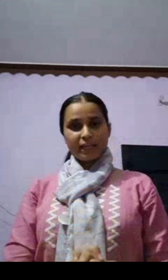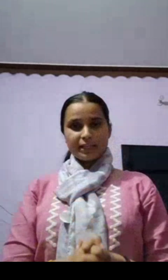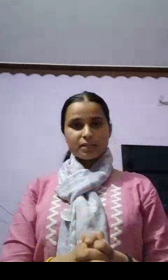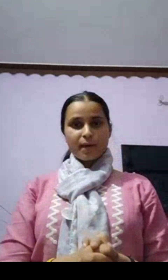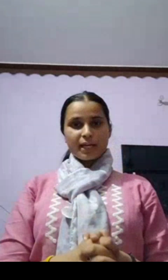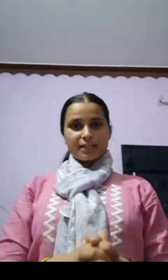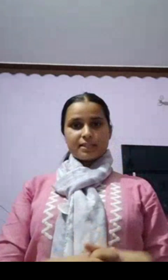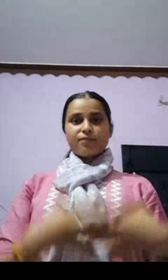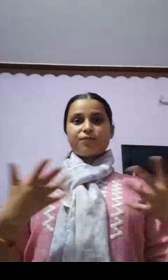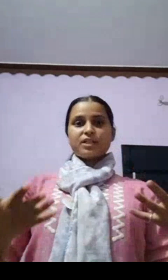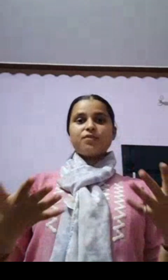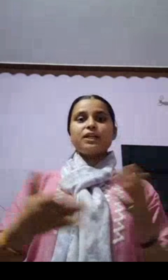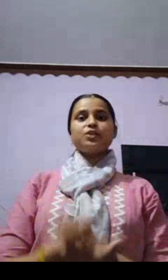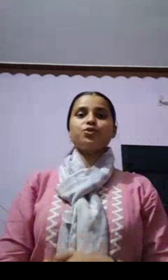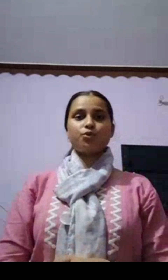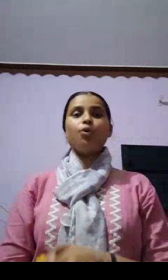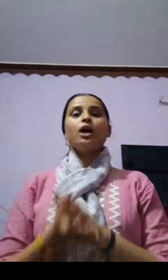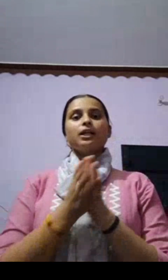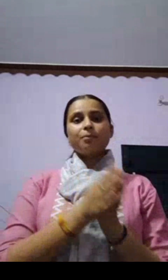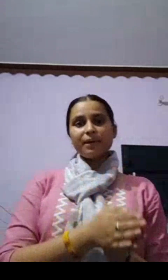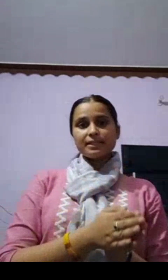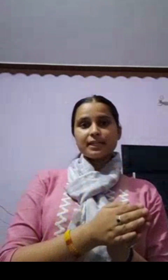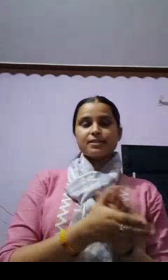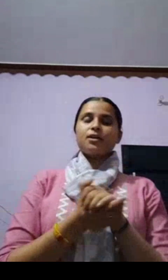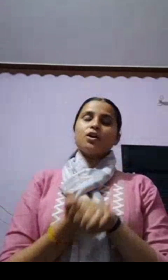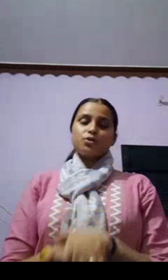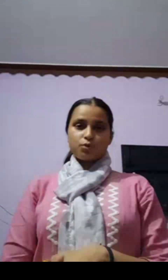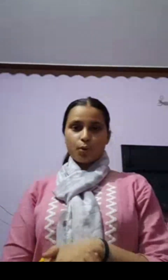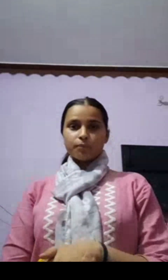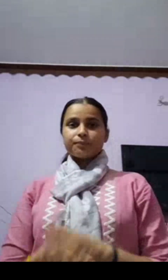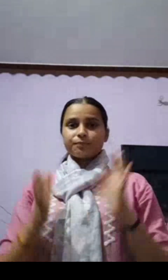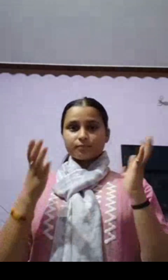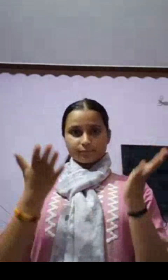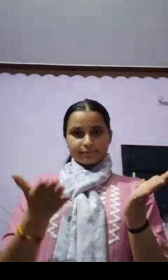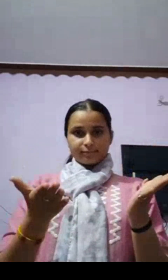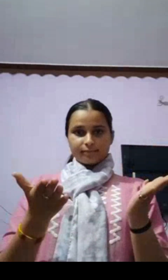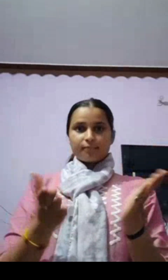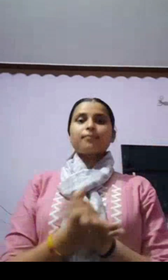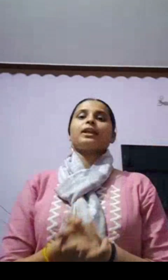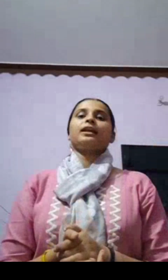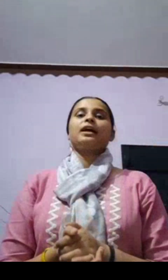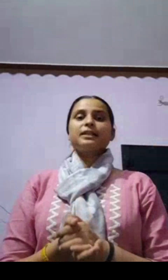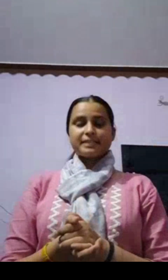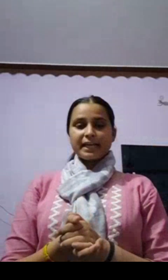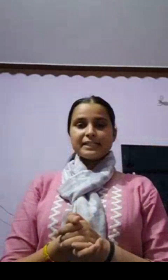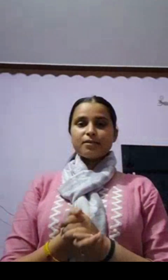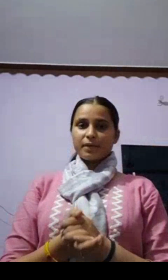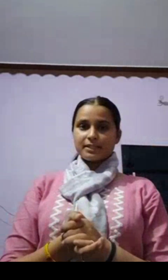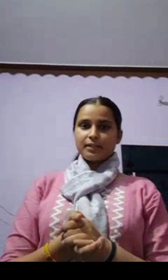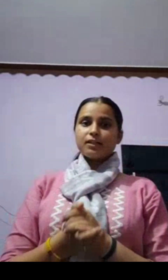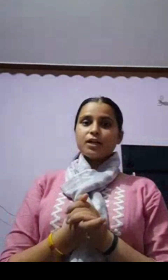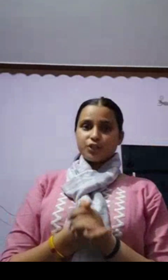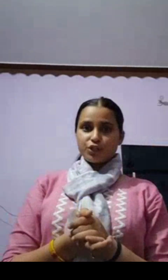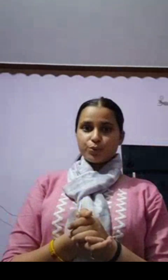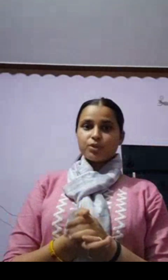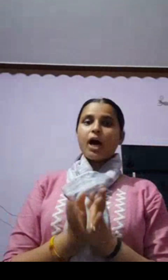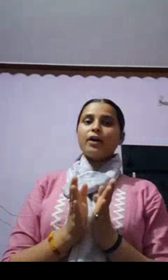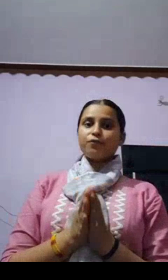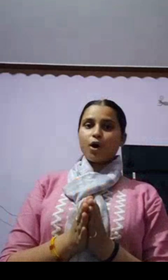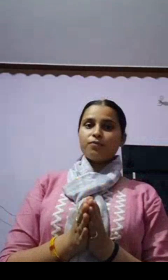this mechanism, first we need to know the basics. So the skeletal muscle tissues are formed